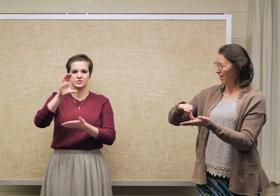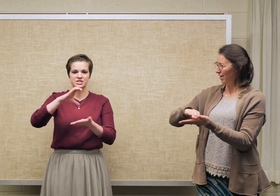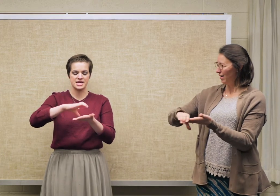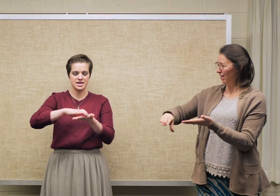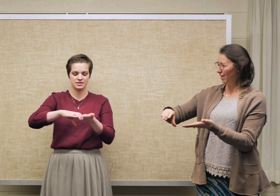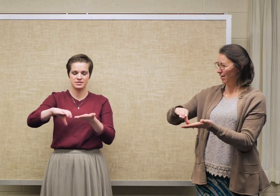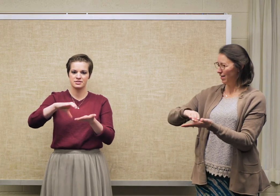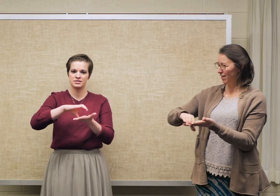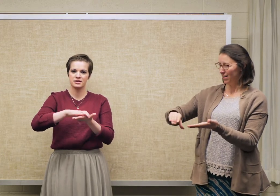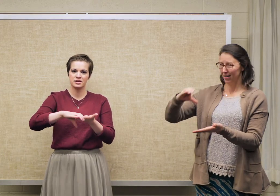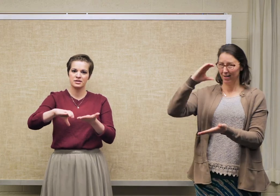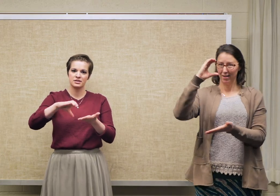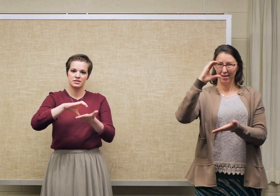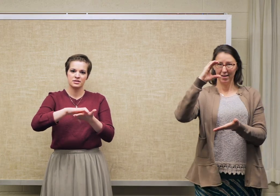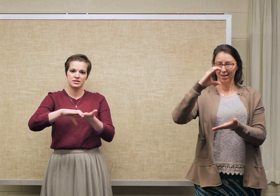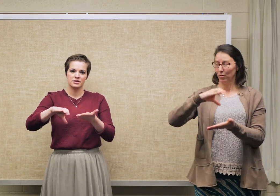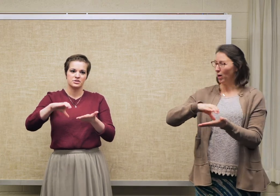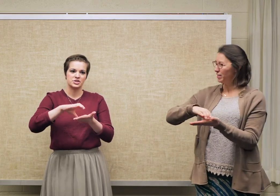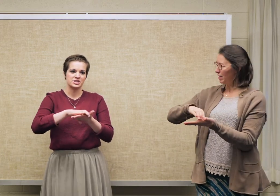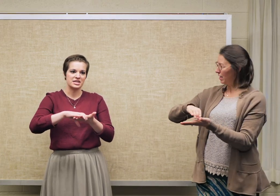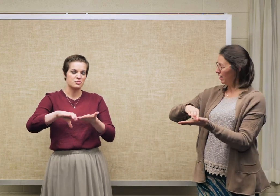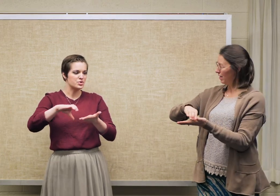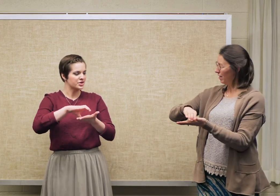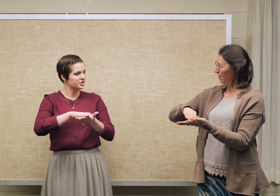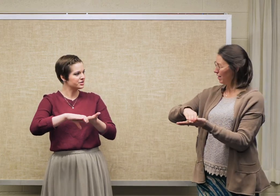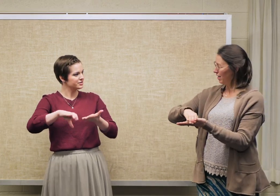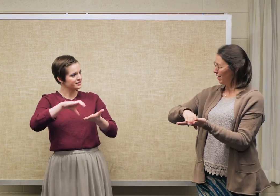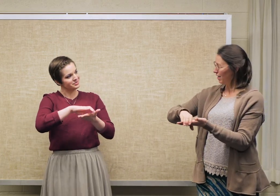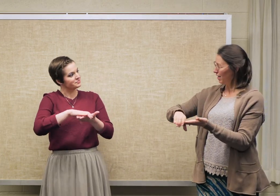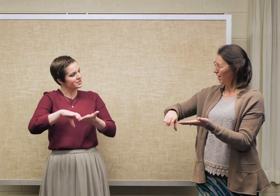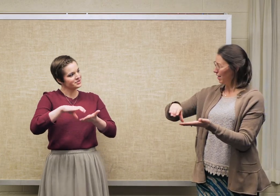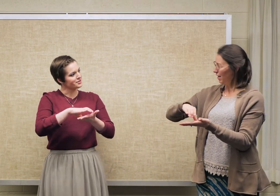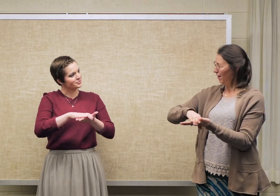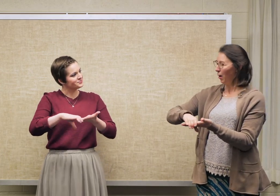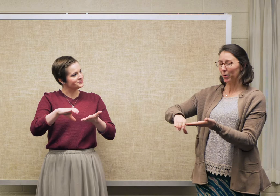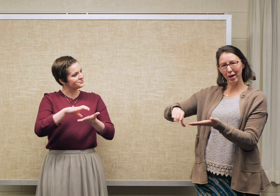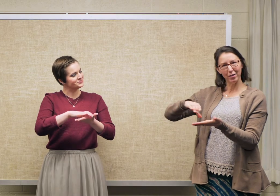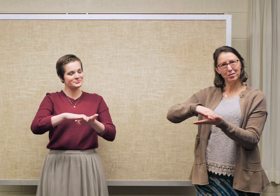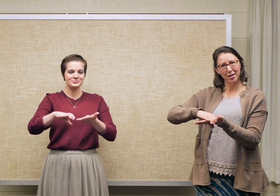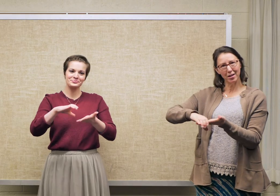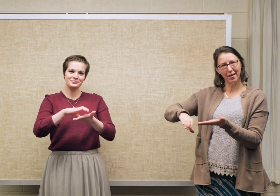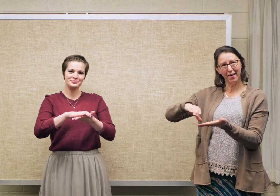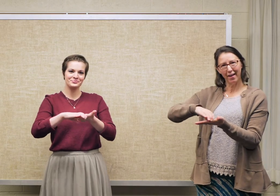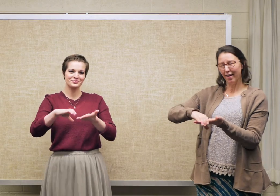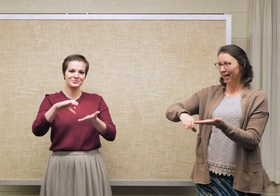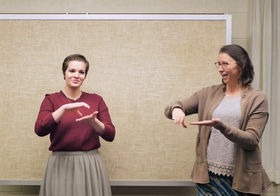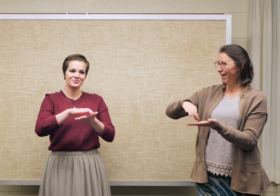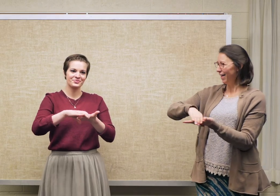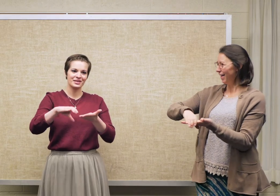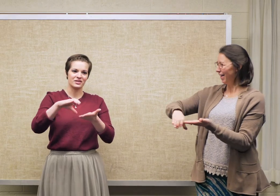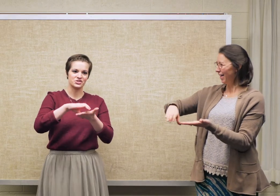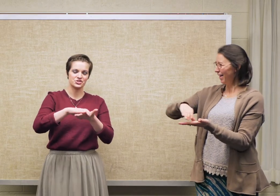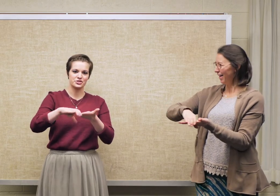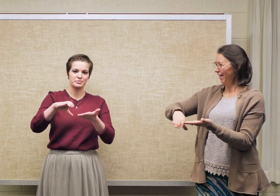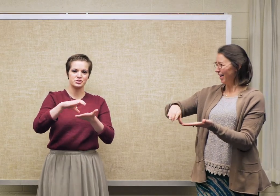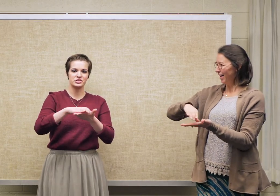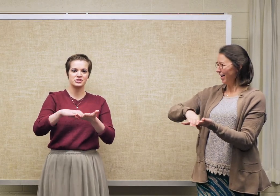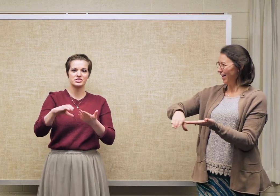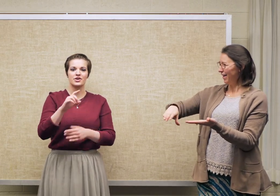C. Why just C? Just like a book. I don't know. Okay, C. Our scriptures